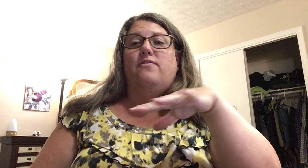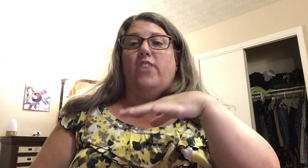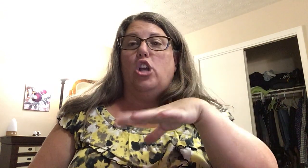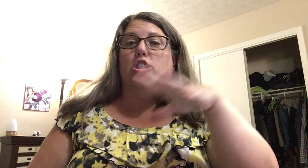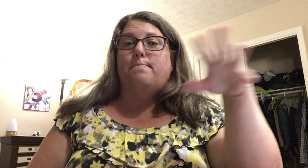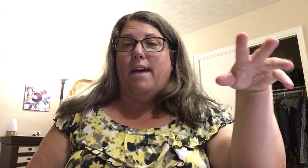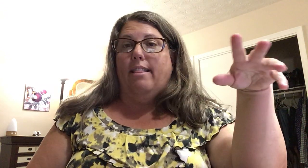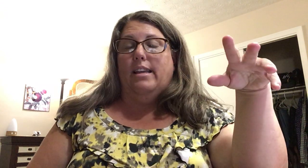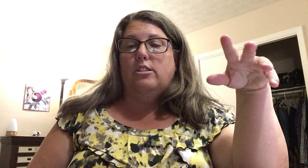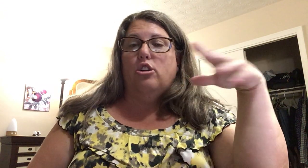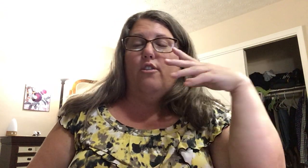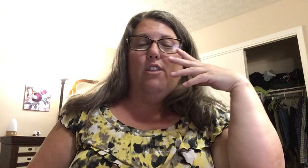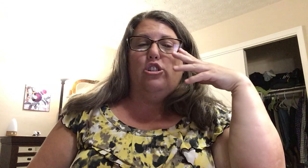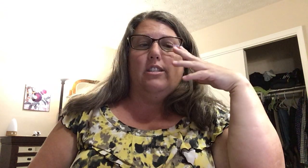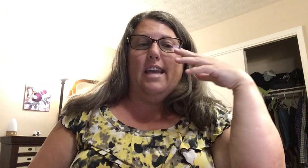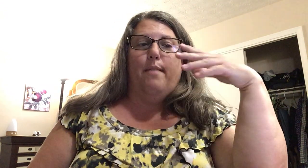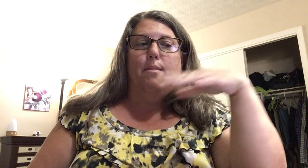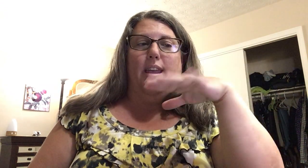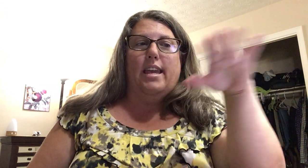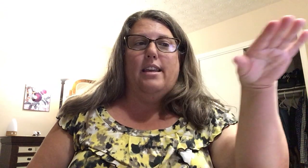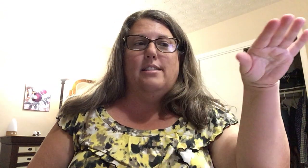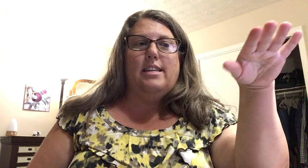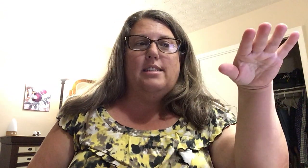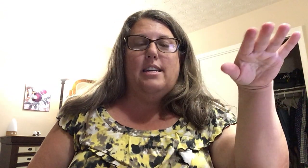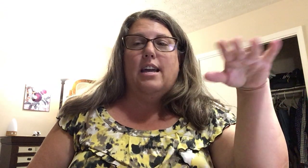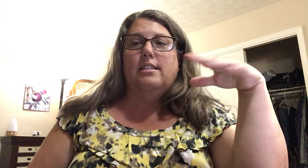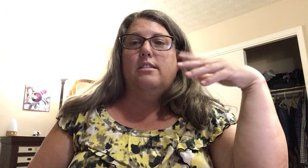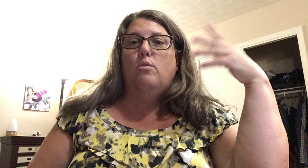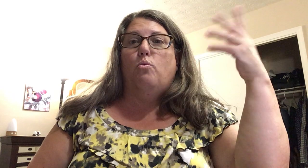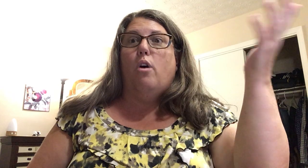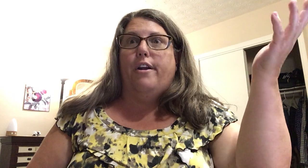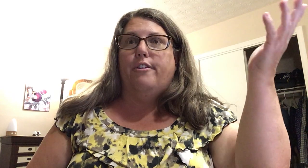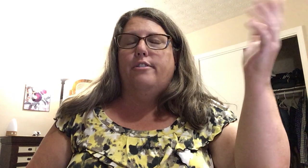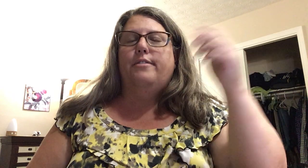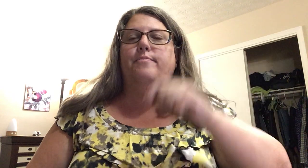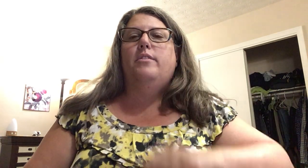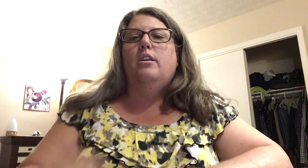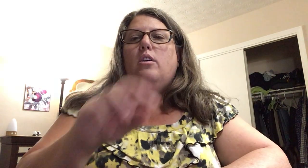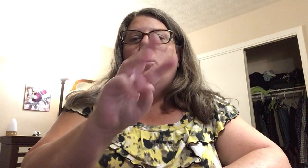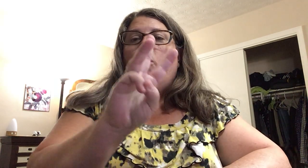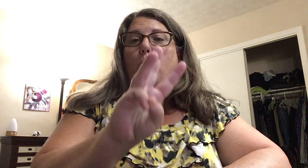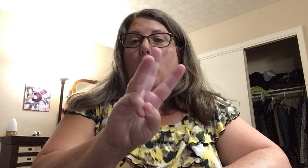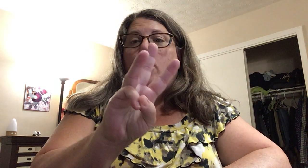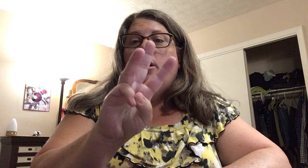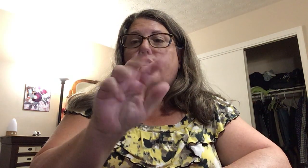finger spell it. So let's just say I'm going to make it as easy as water. Water,